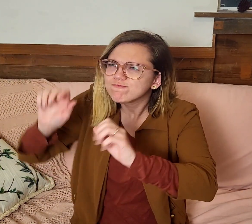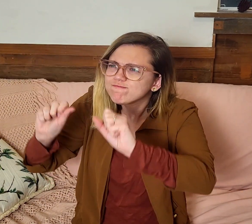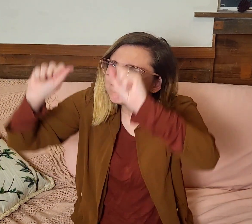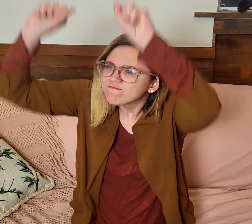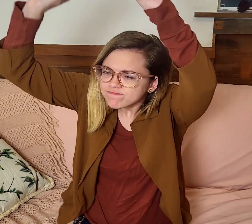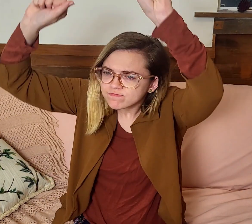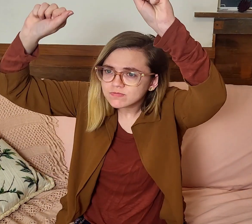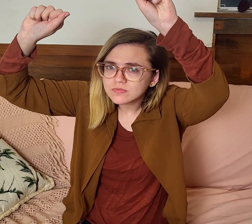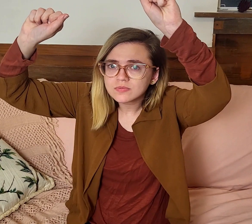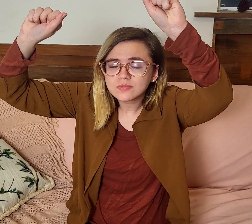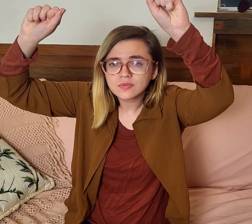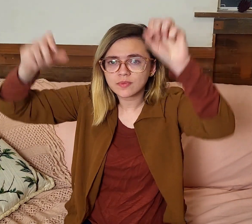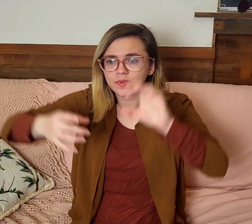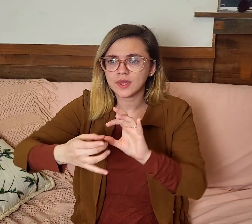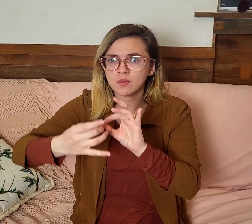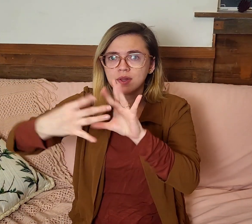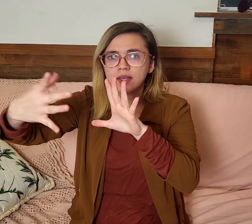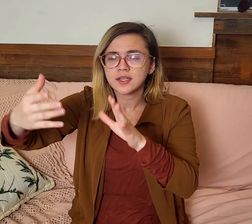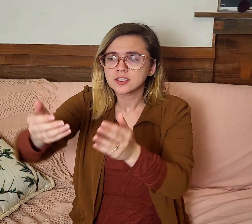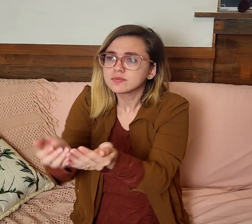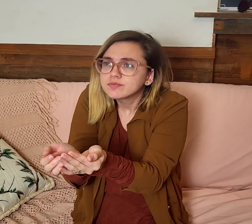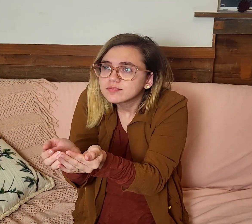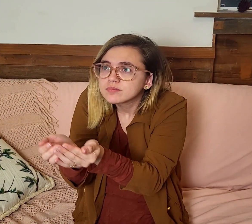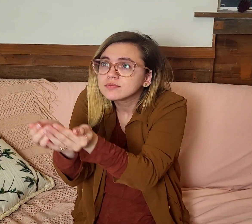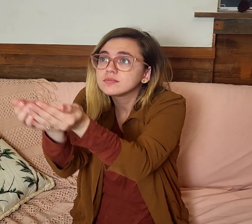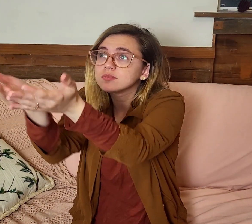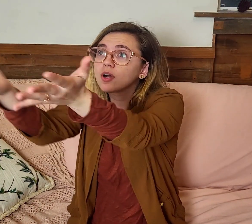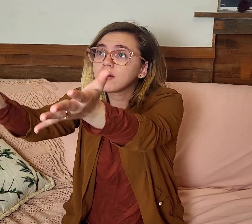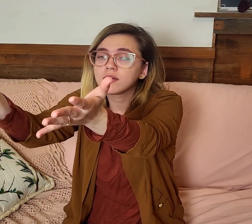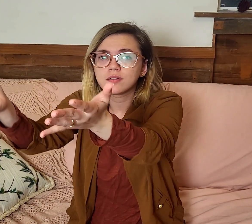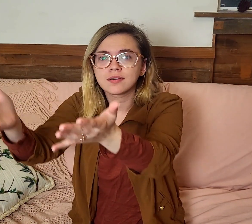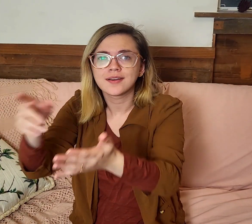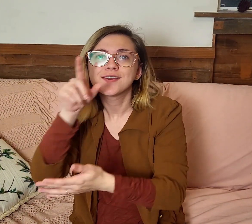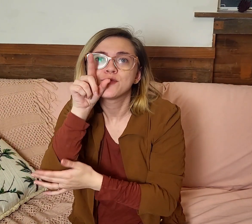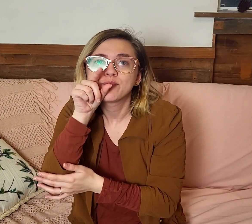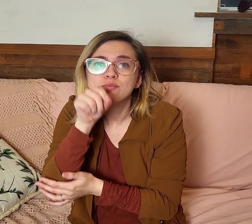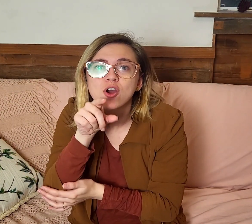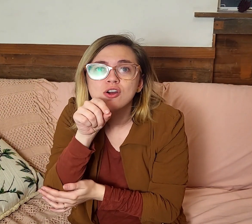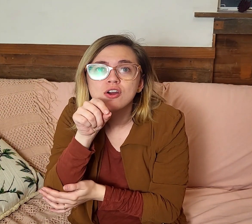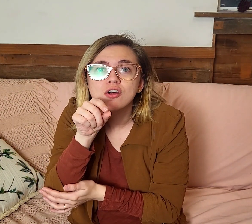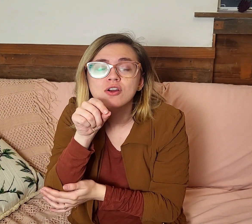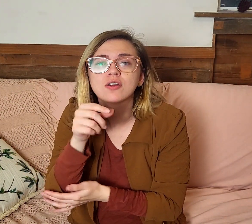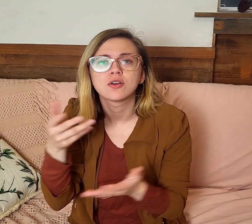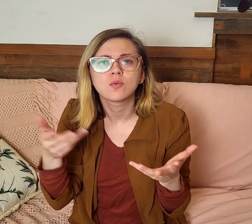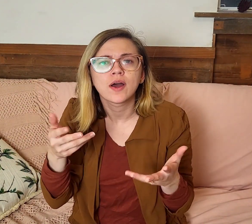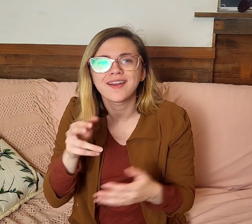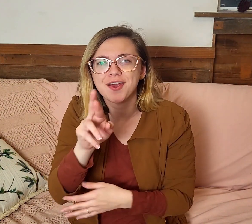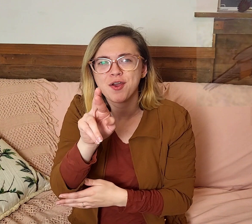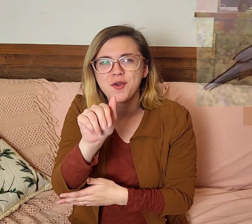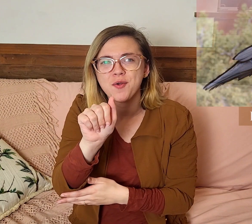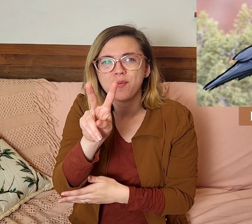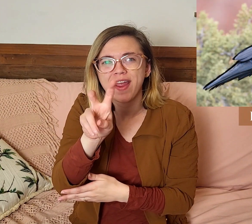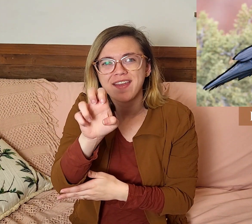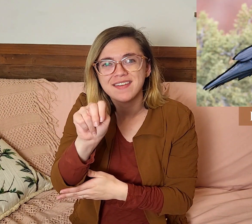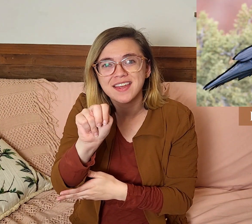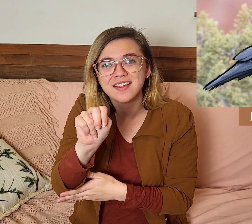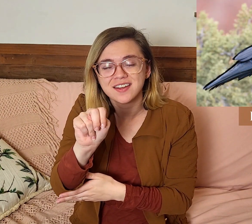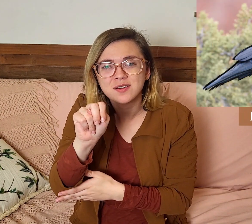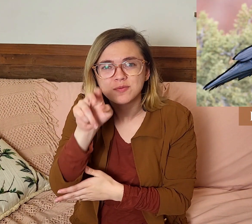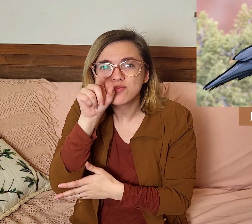window that he had built in the ark and released a raven to go search. And